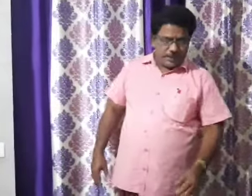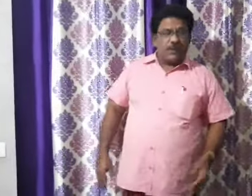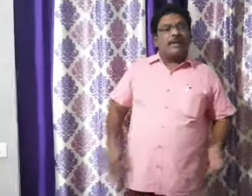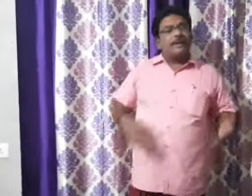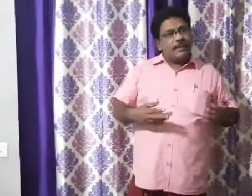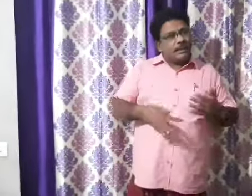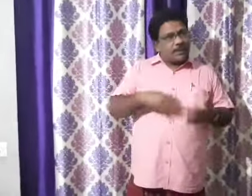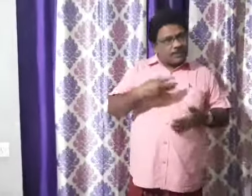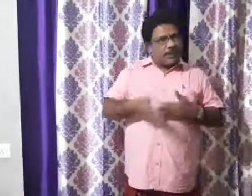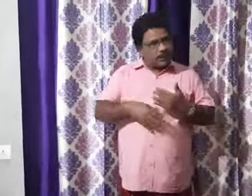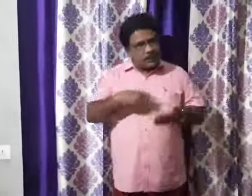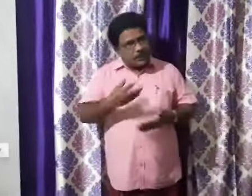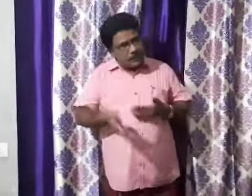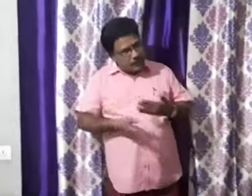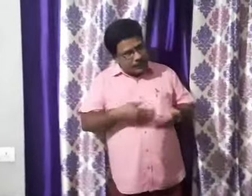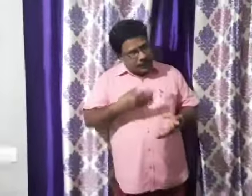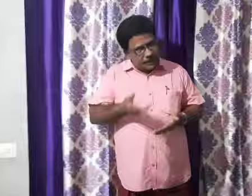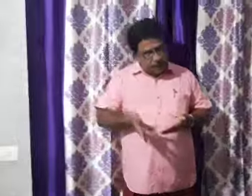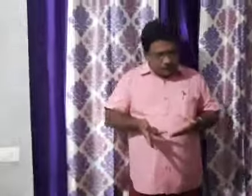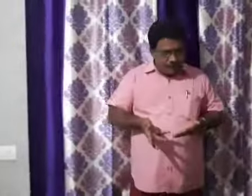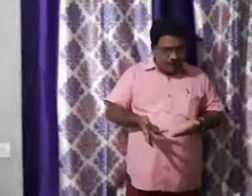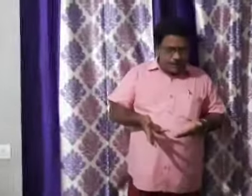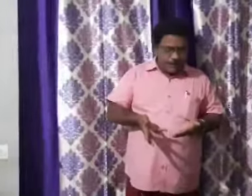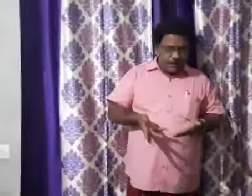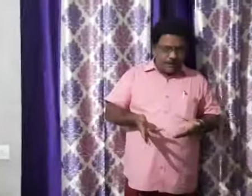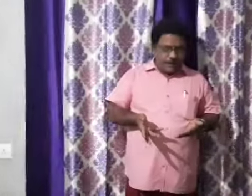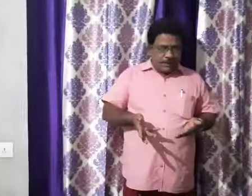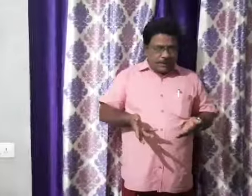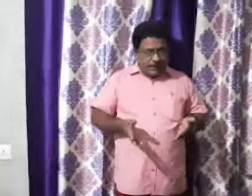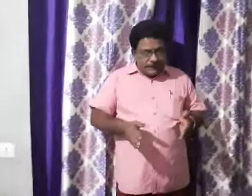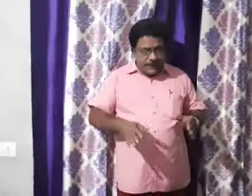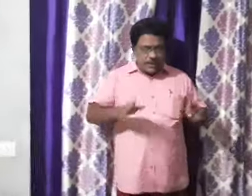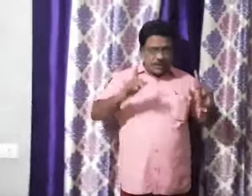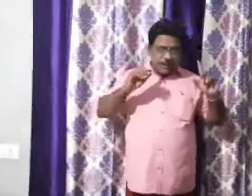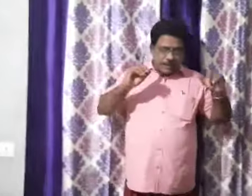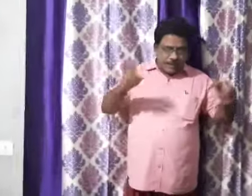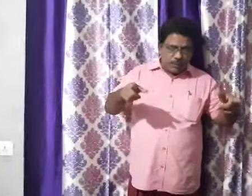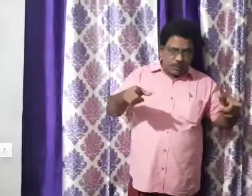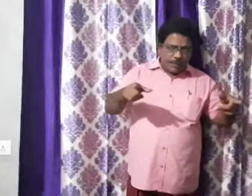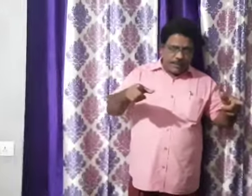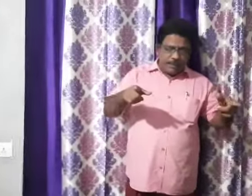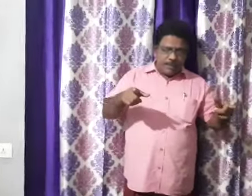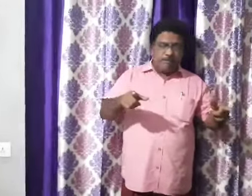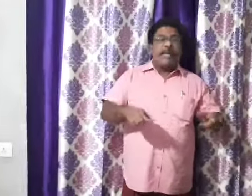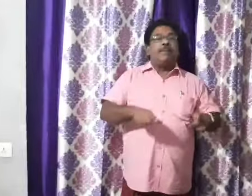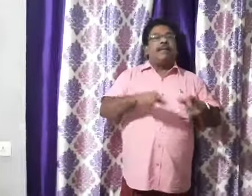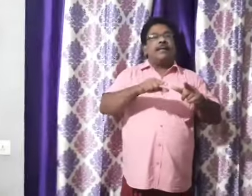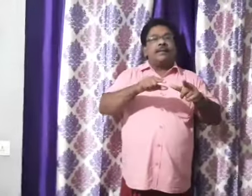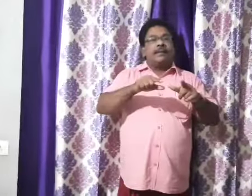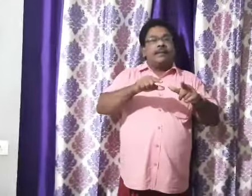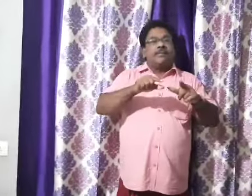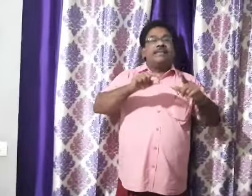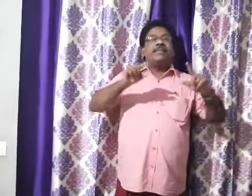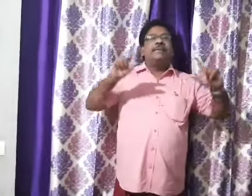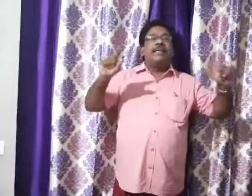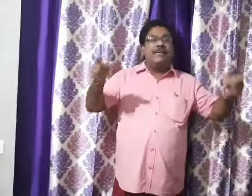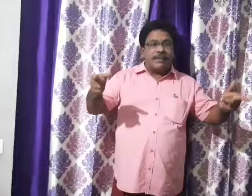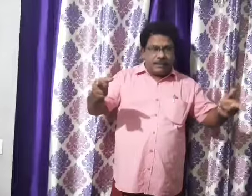Okay, children. Now we understood what is the underemployment. In the case of underemployment, people are visibly